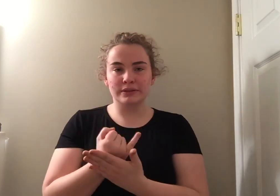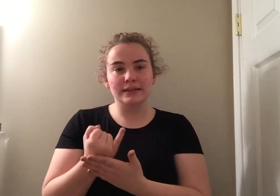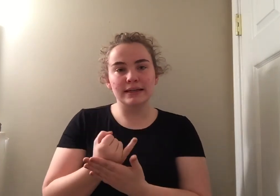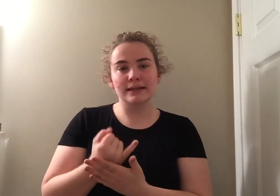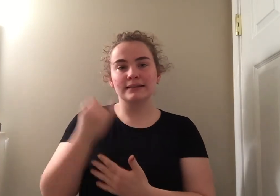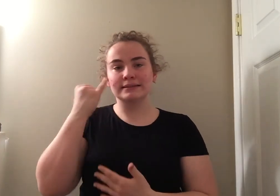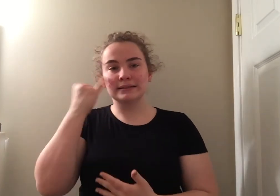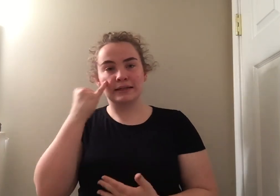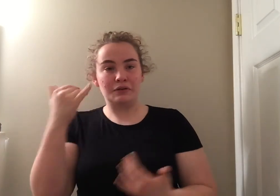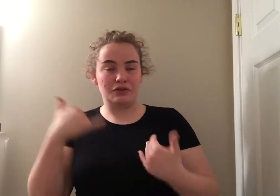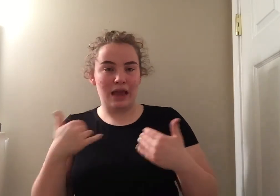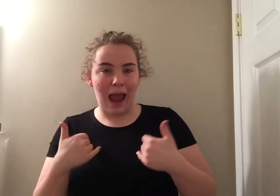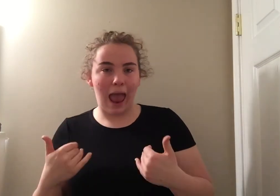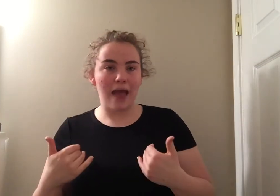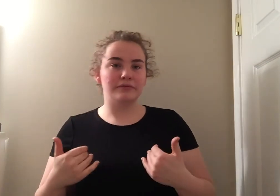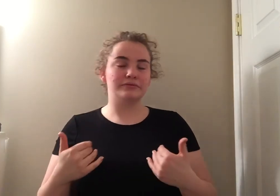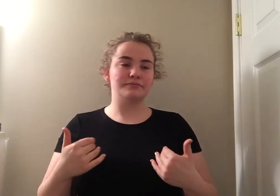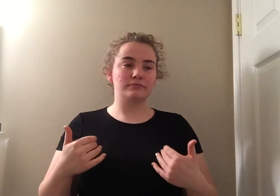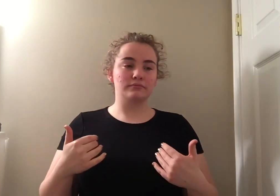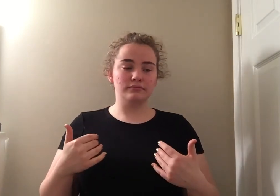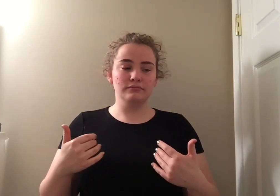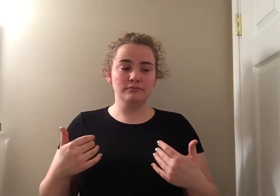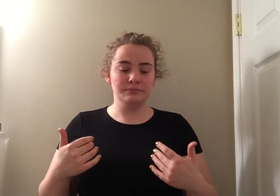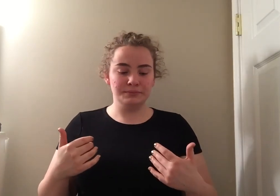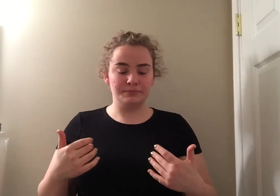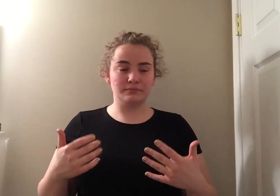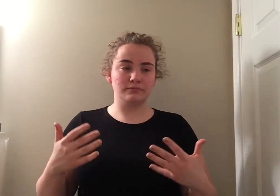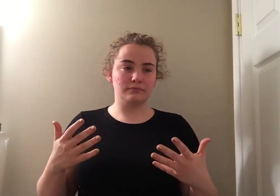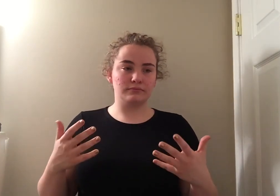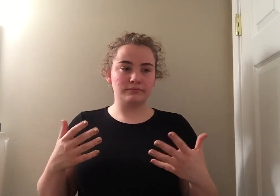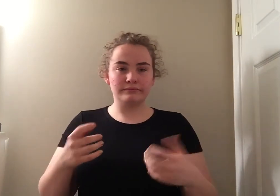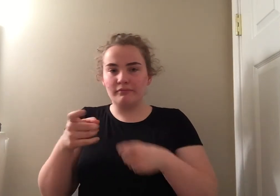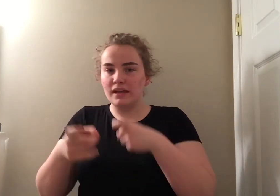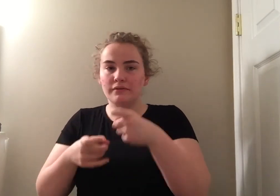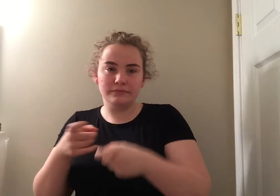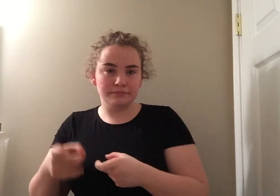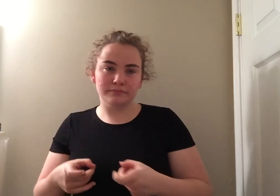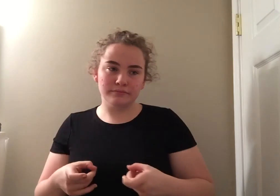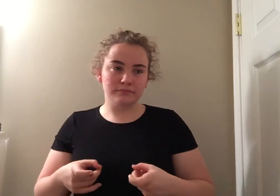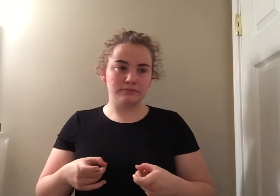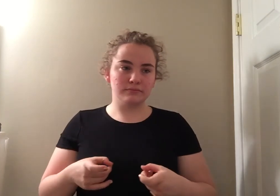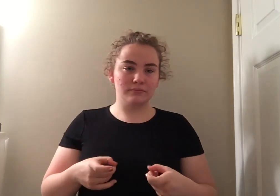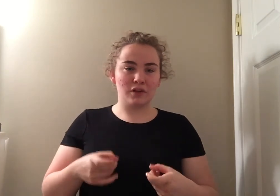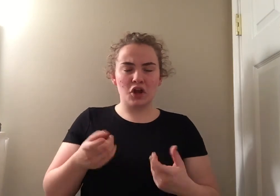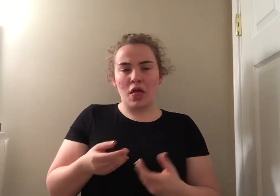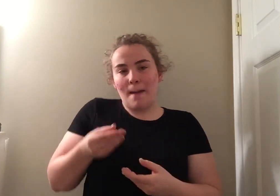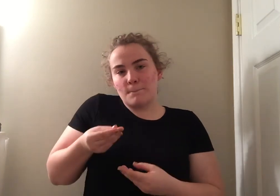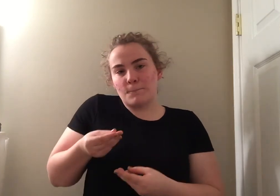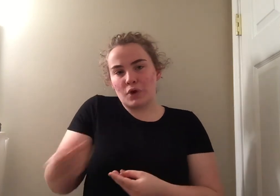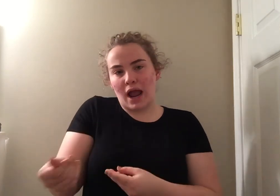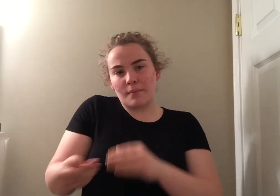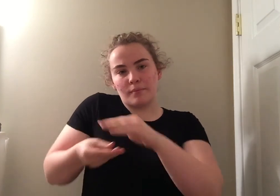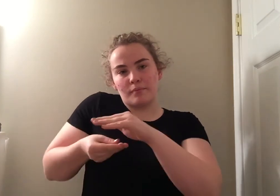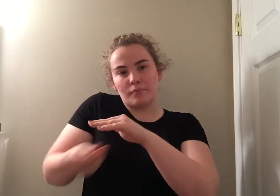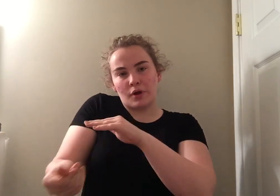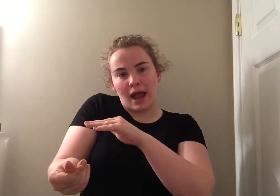in return, they're kind of bribing her with these new things. Hopefully she'll be able to move. But Lily said, I am